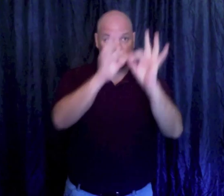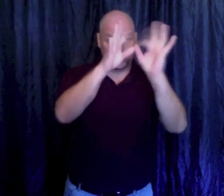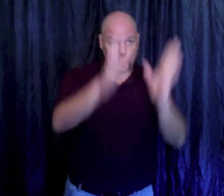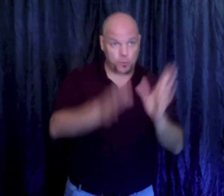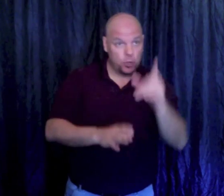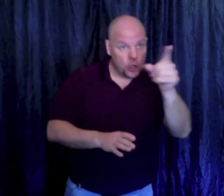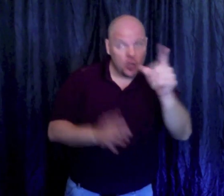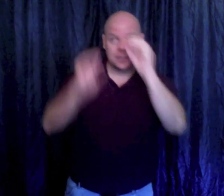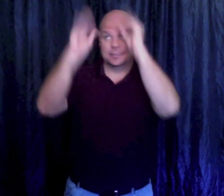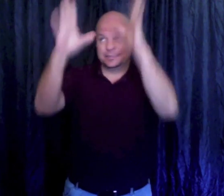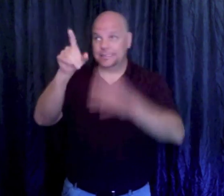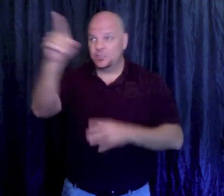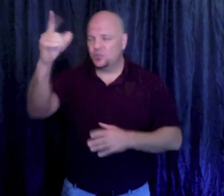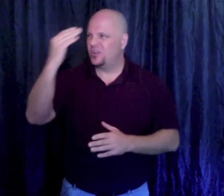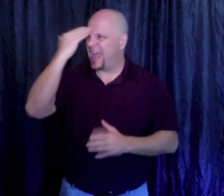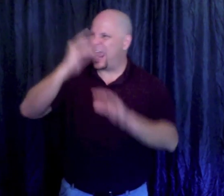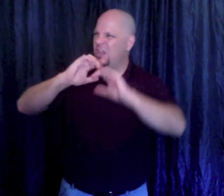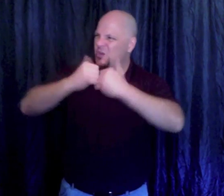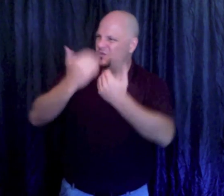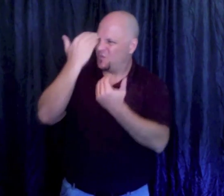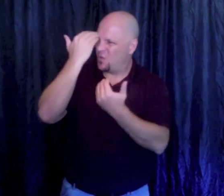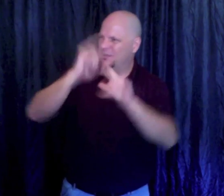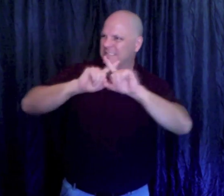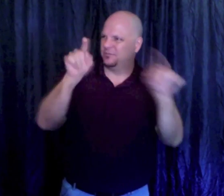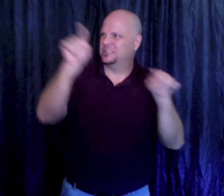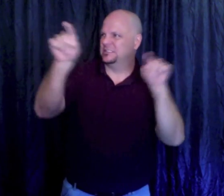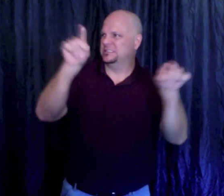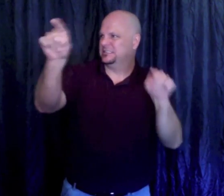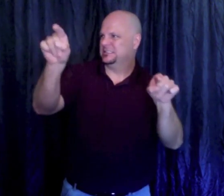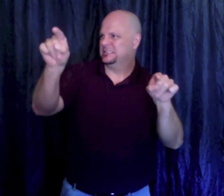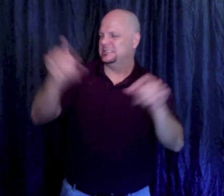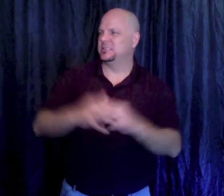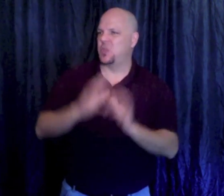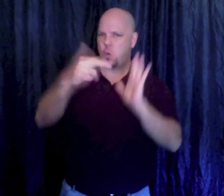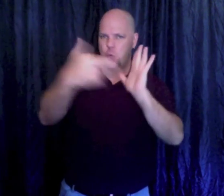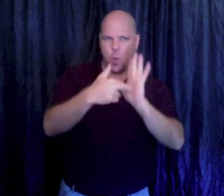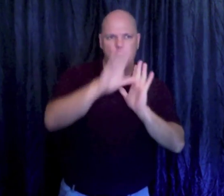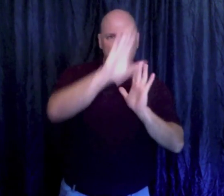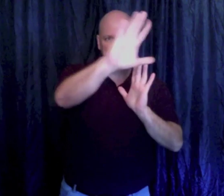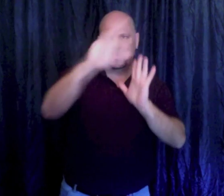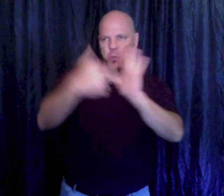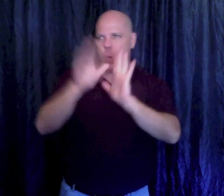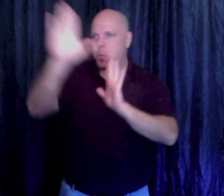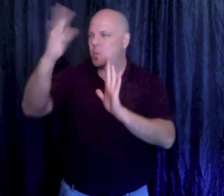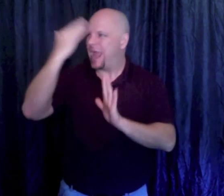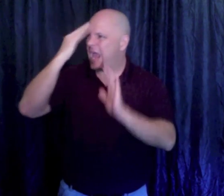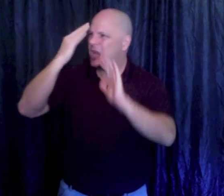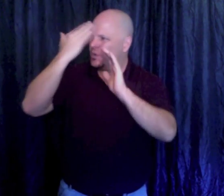teachers? How did you know who had what role? Because again, it's